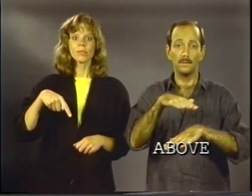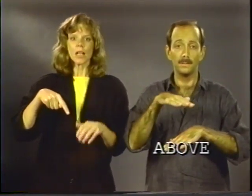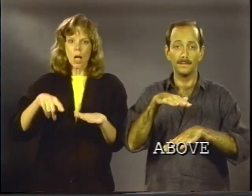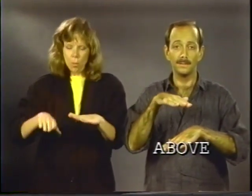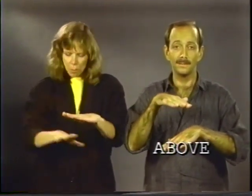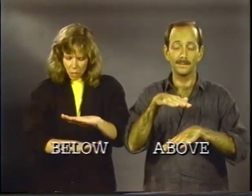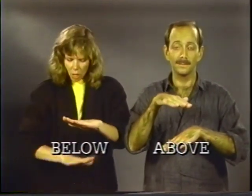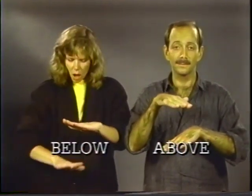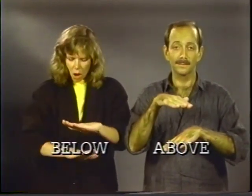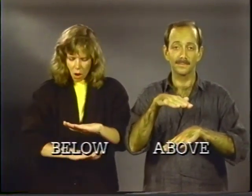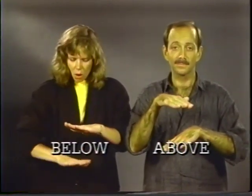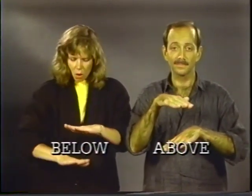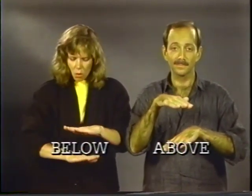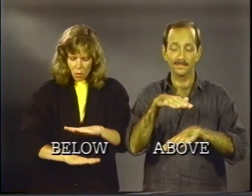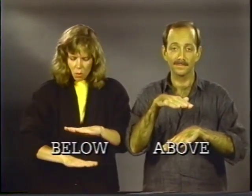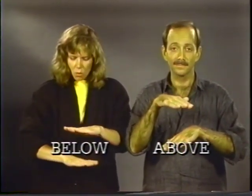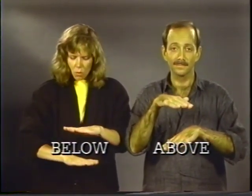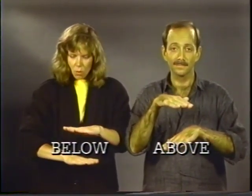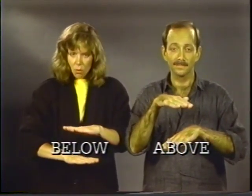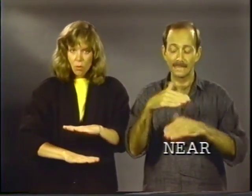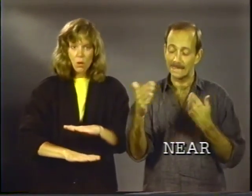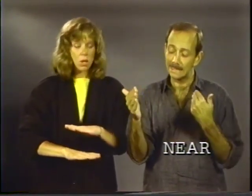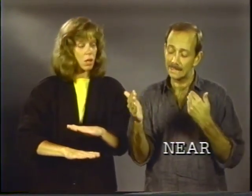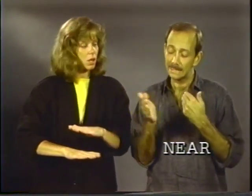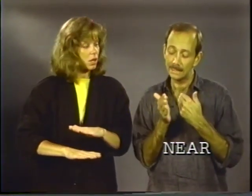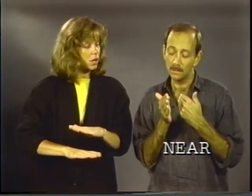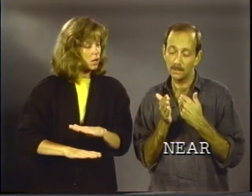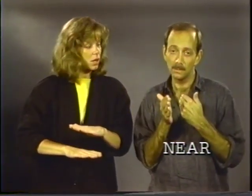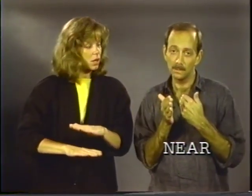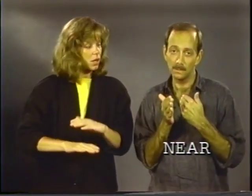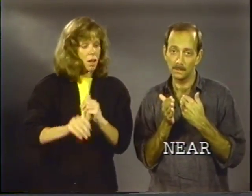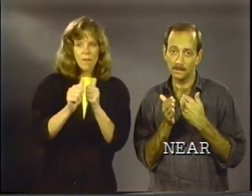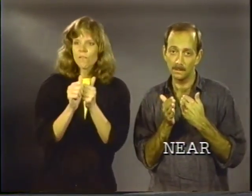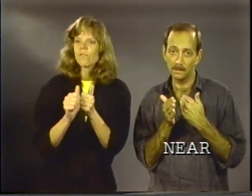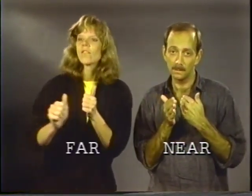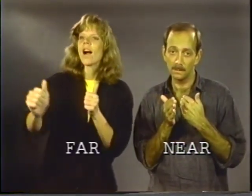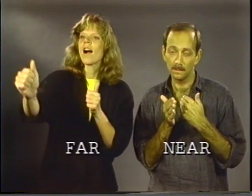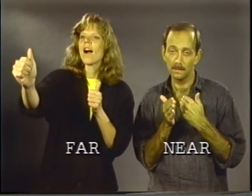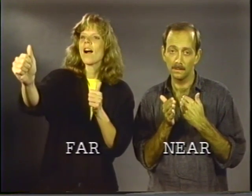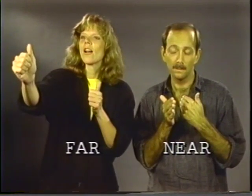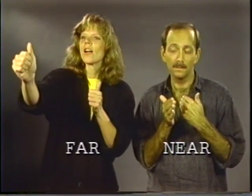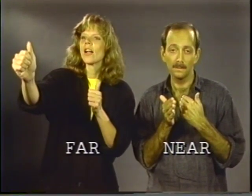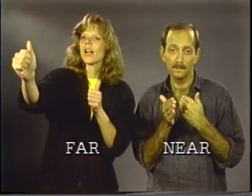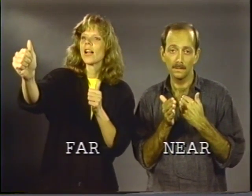below, near, far, ahead,